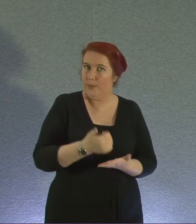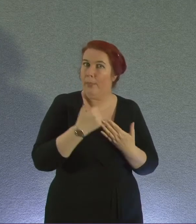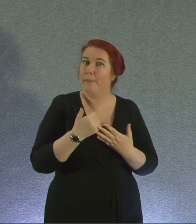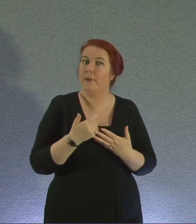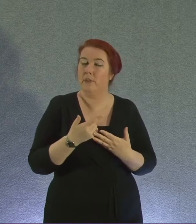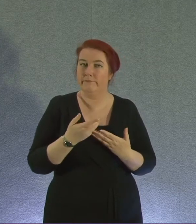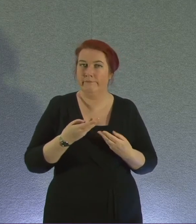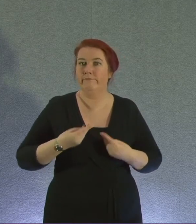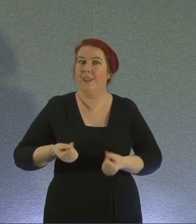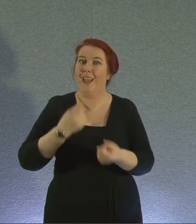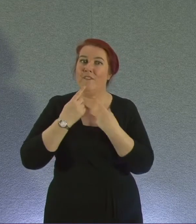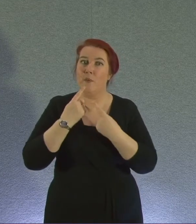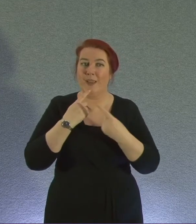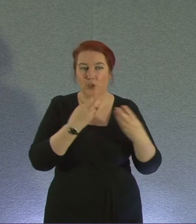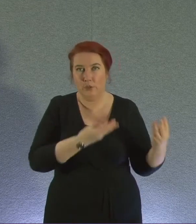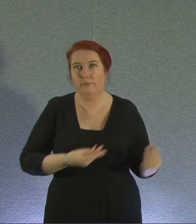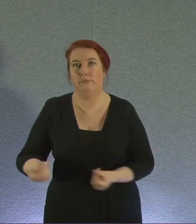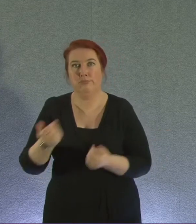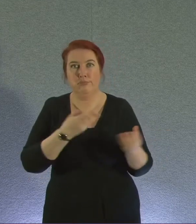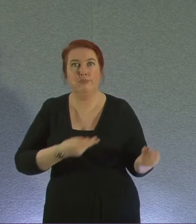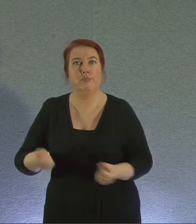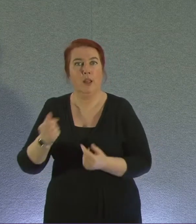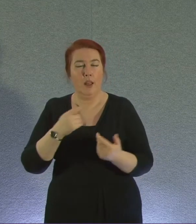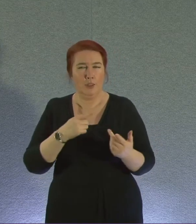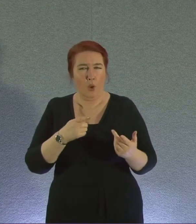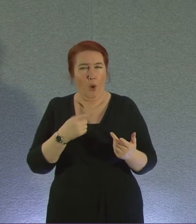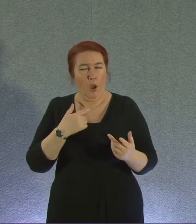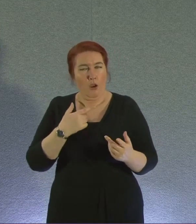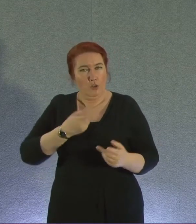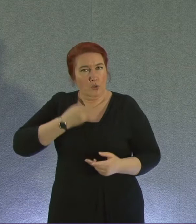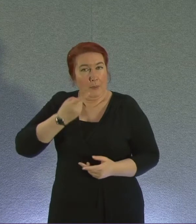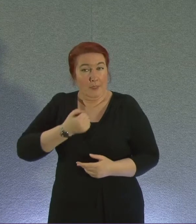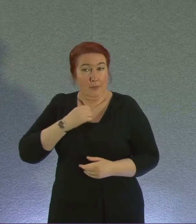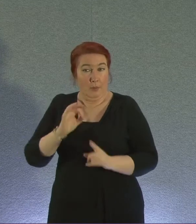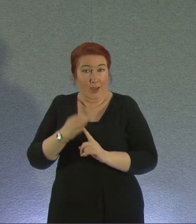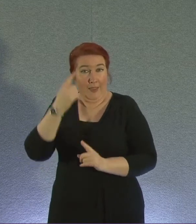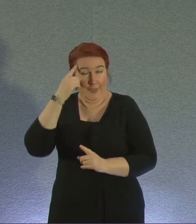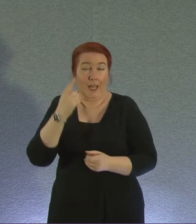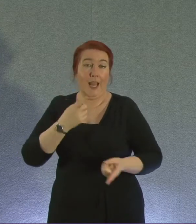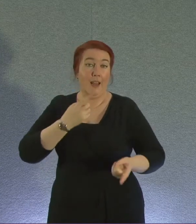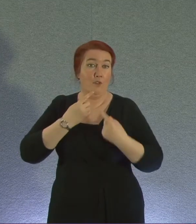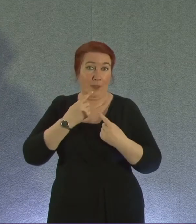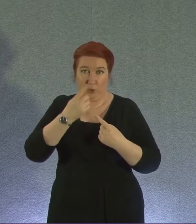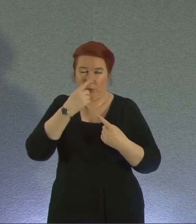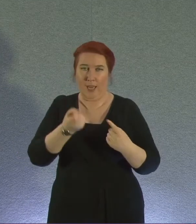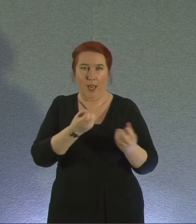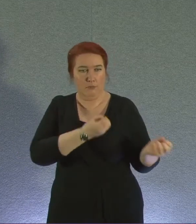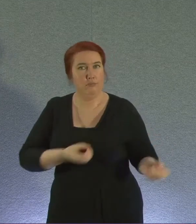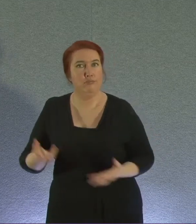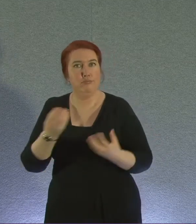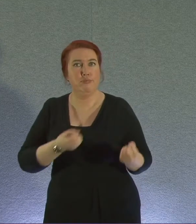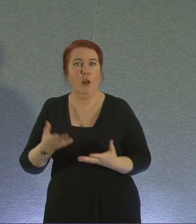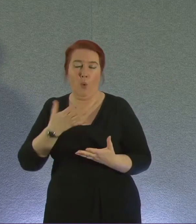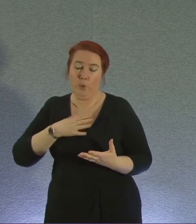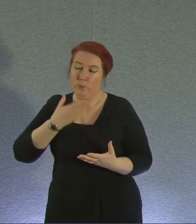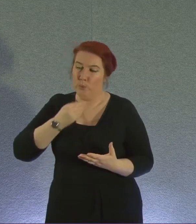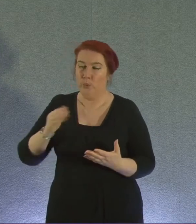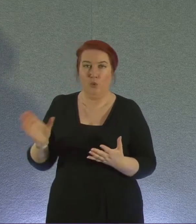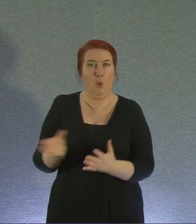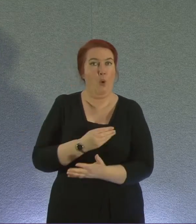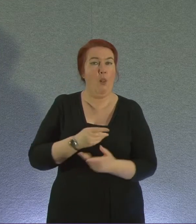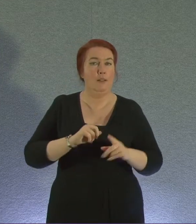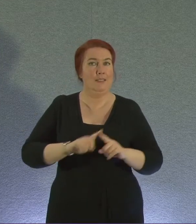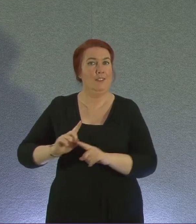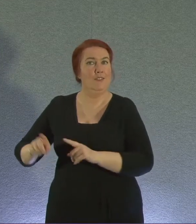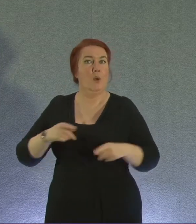make sure that people get what they want. I repeat the point I made on that. I think there are many ways in which information can come out, and I want to see all of them used.